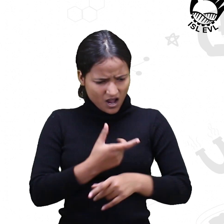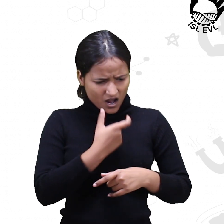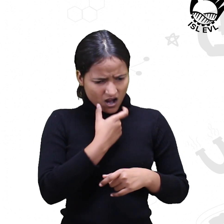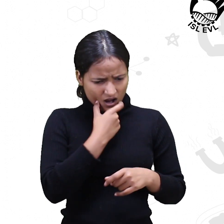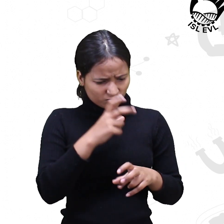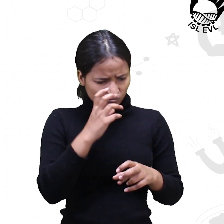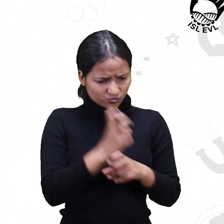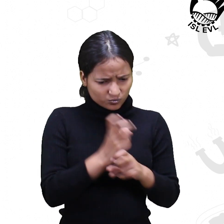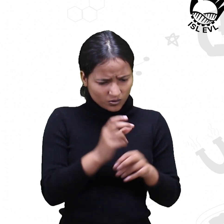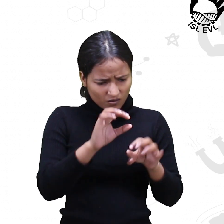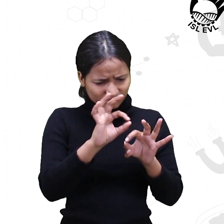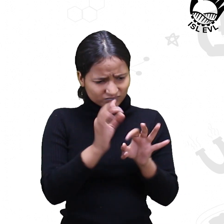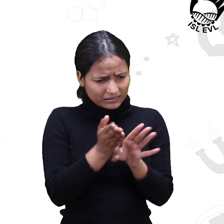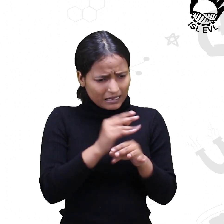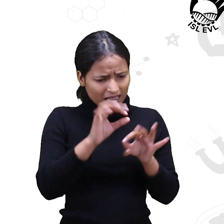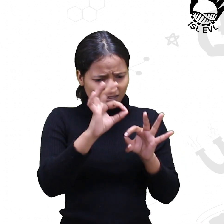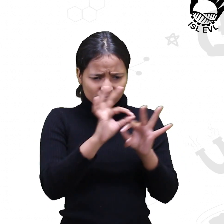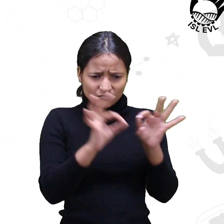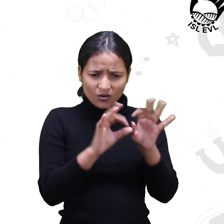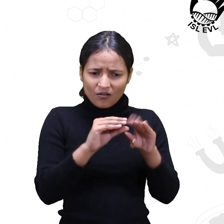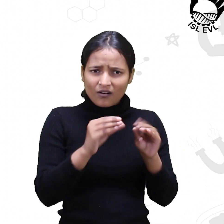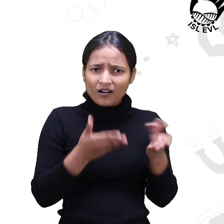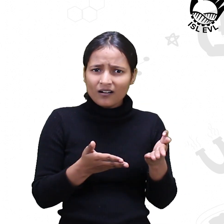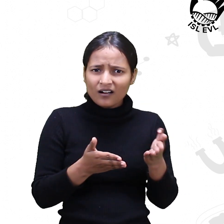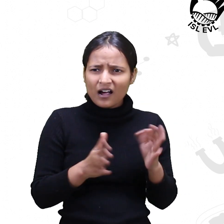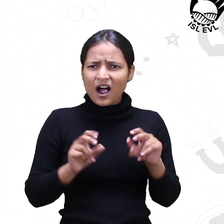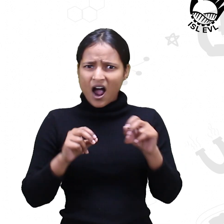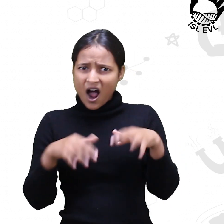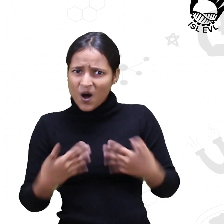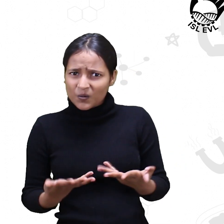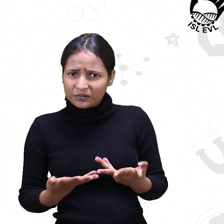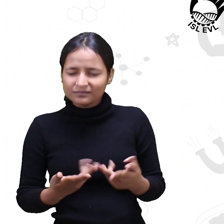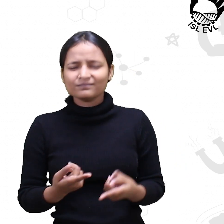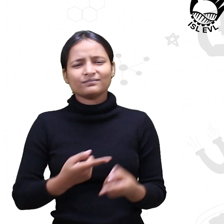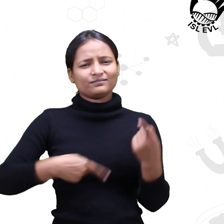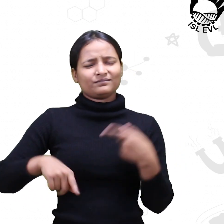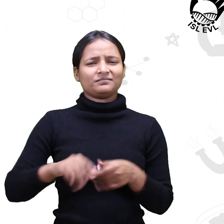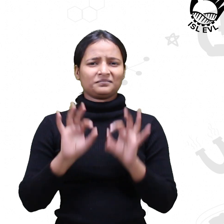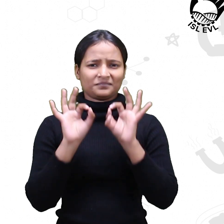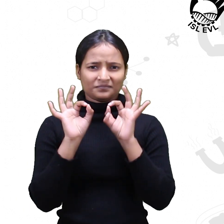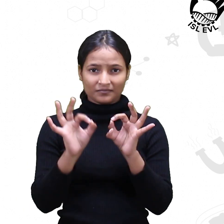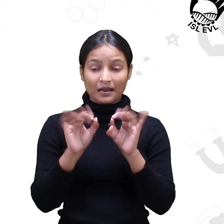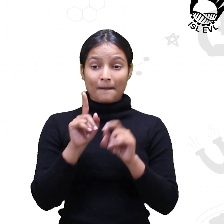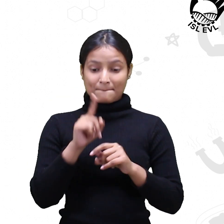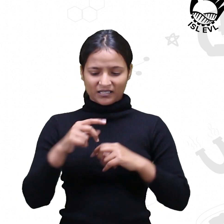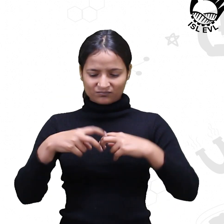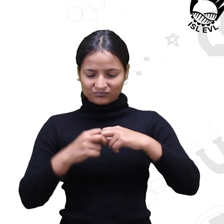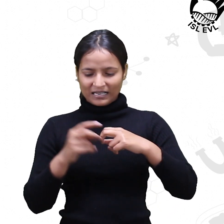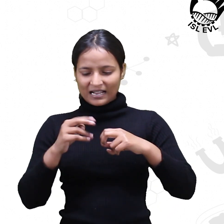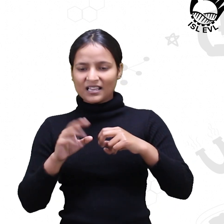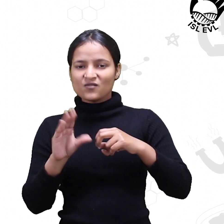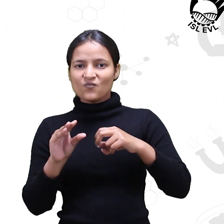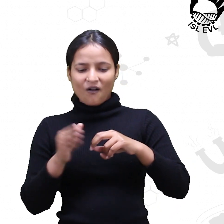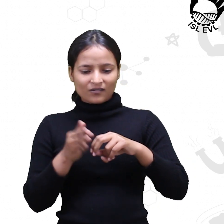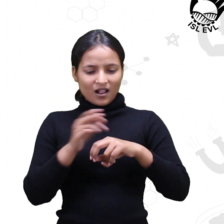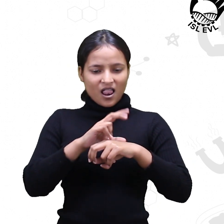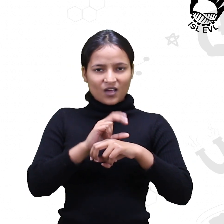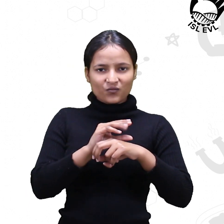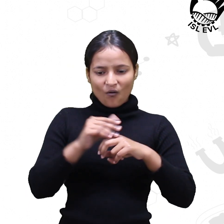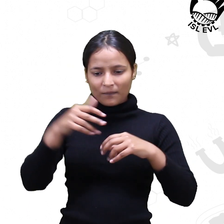behind only this tiny part on both the ends, of each segment? Have any of you ever